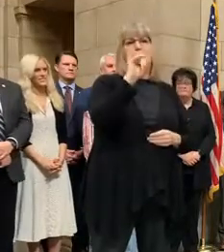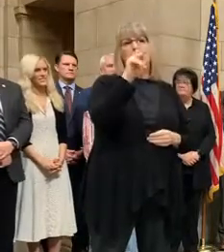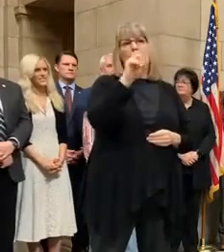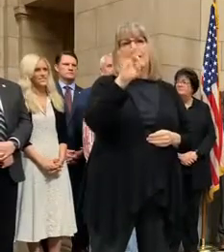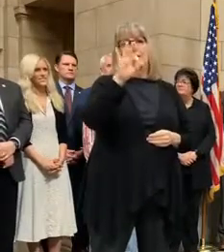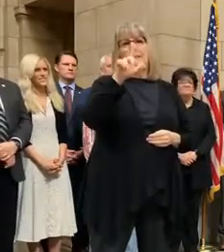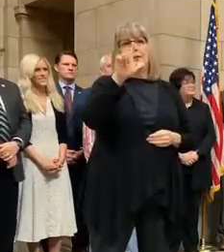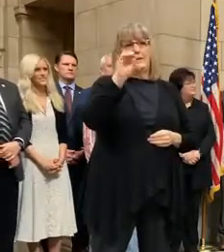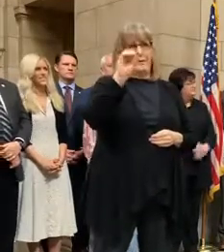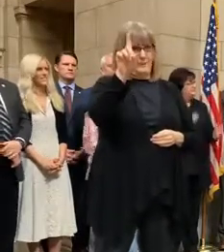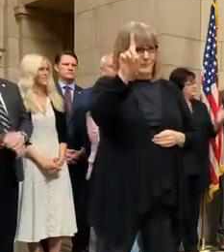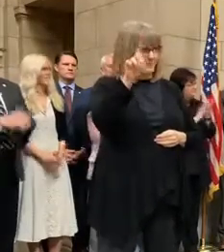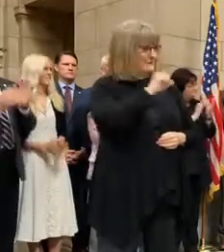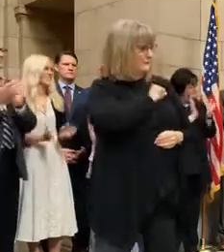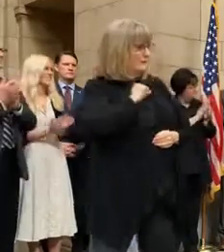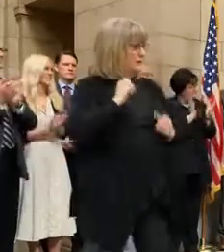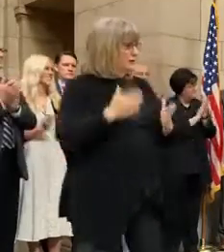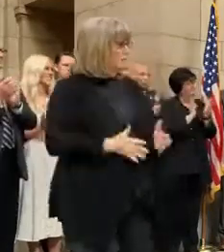Mike Flood.